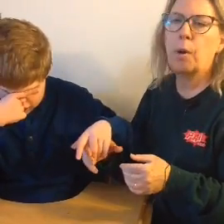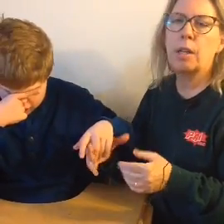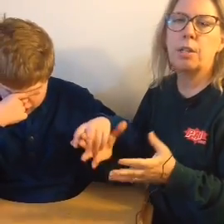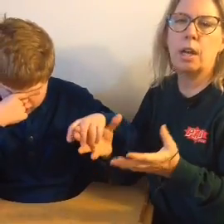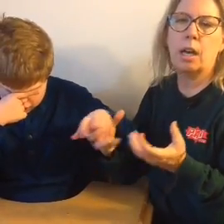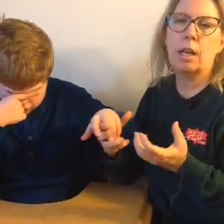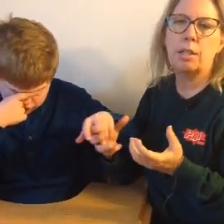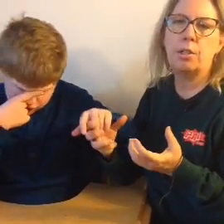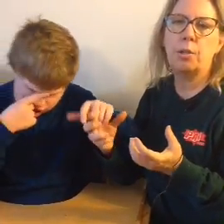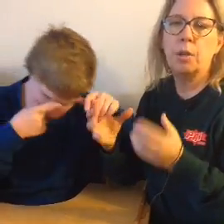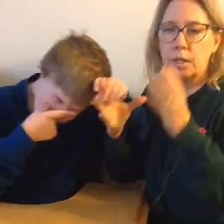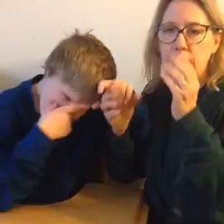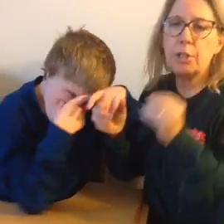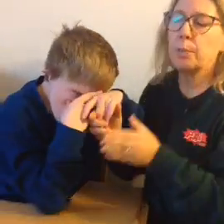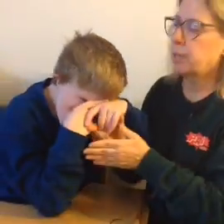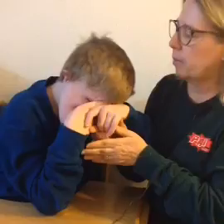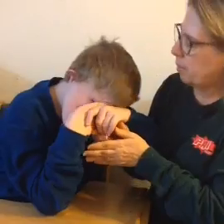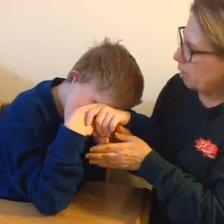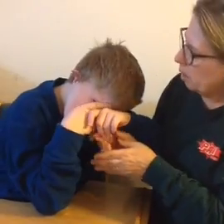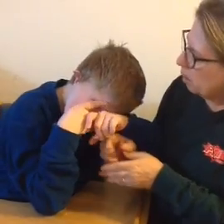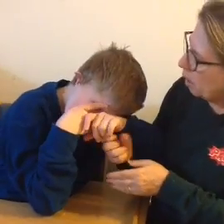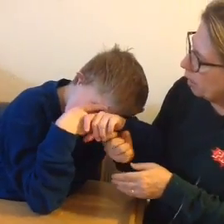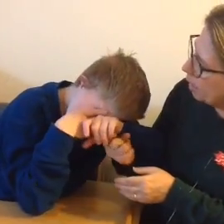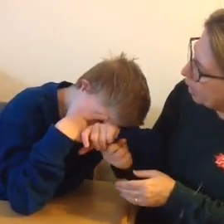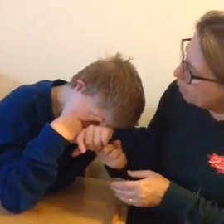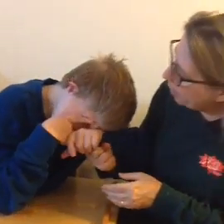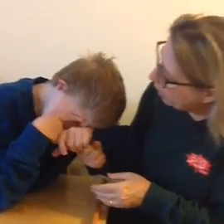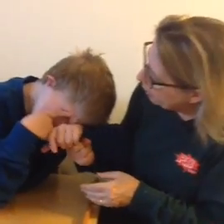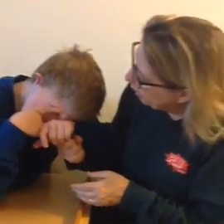want to teach him something. Like, hey Maxie,